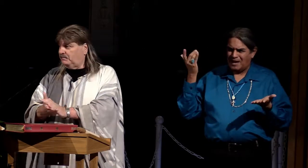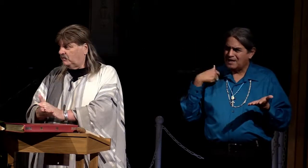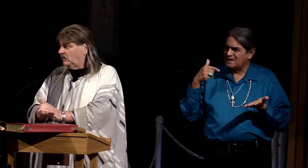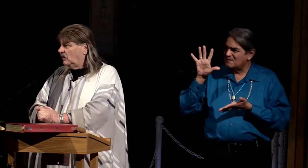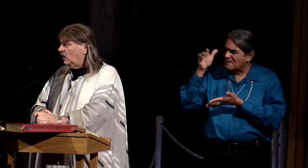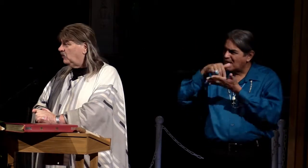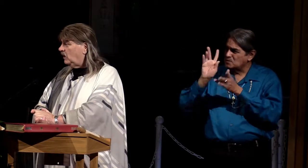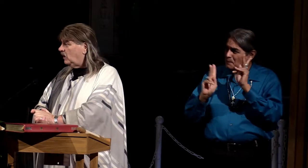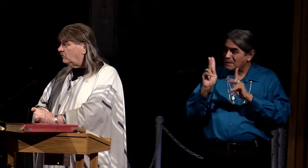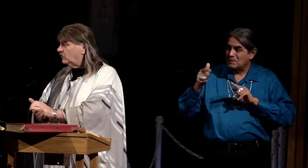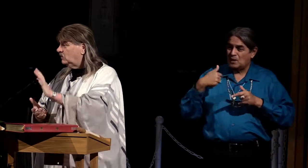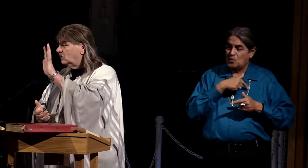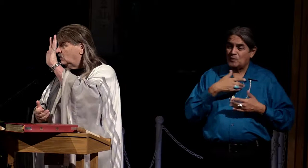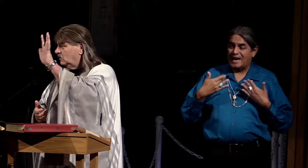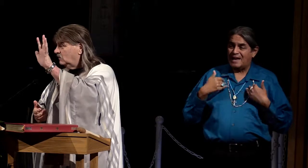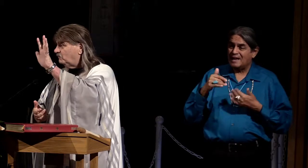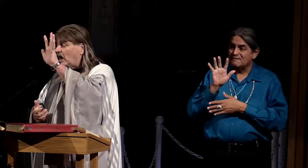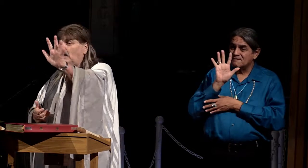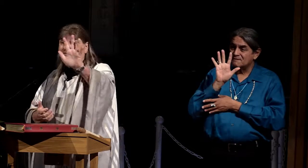5,000 people, and we have